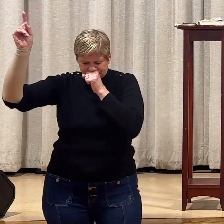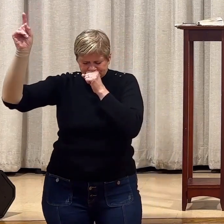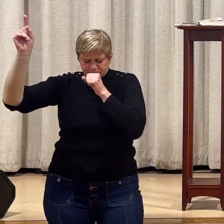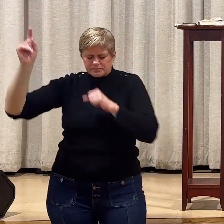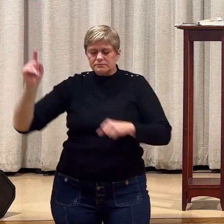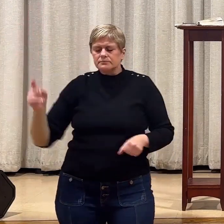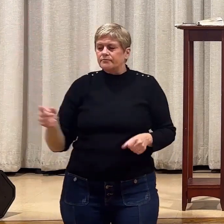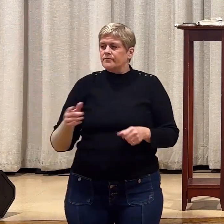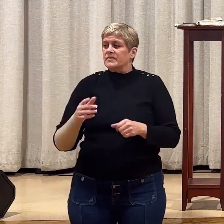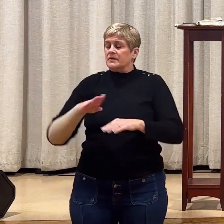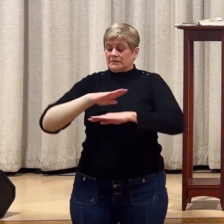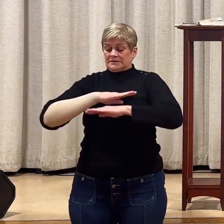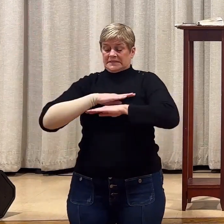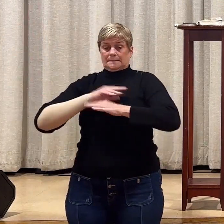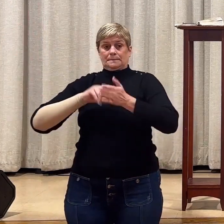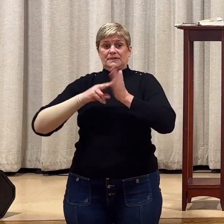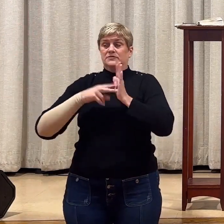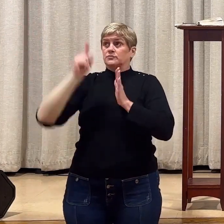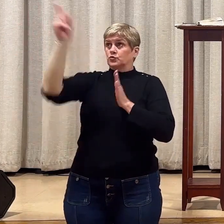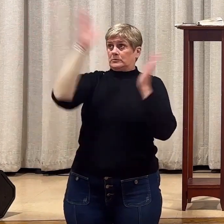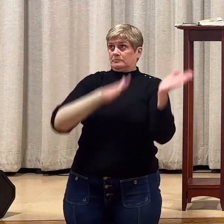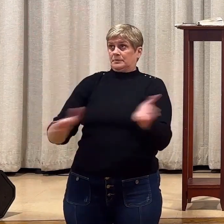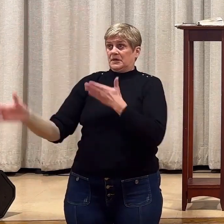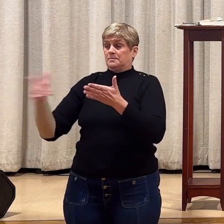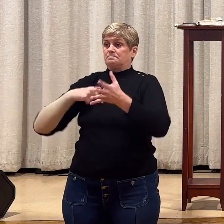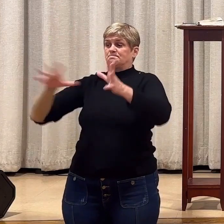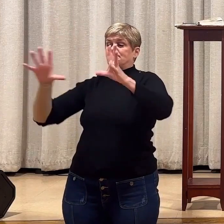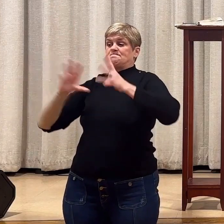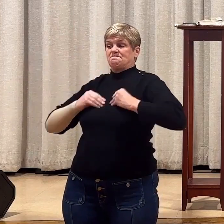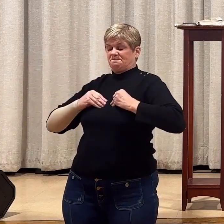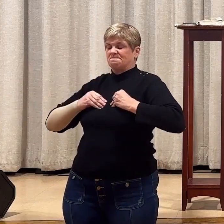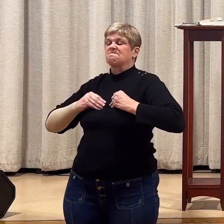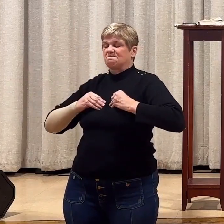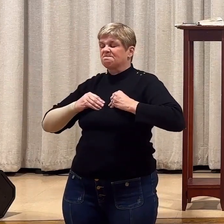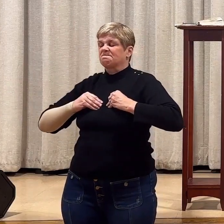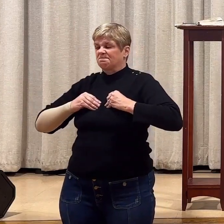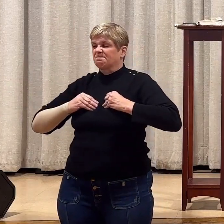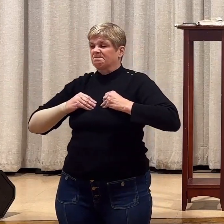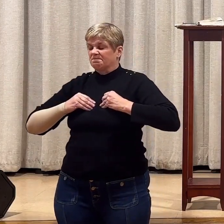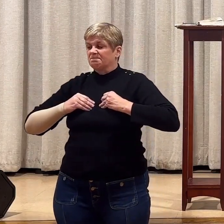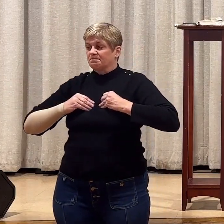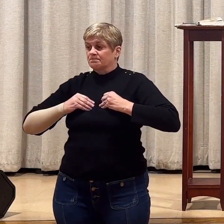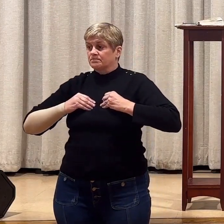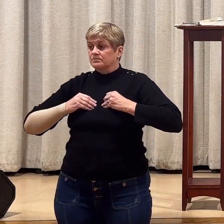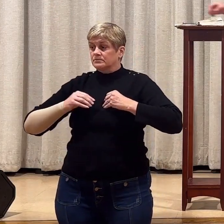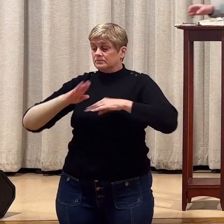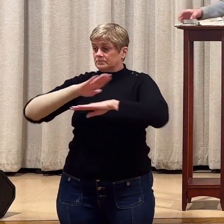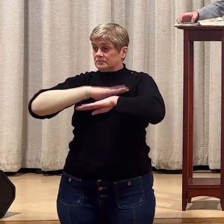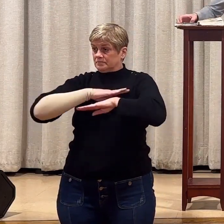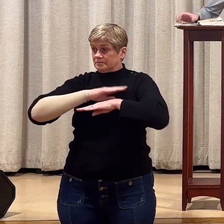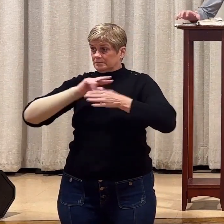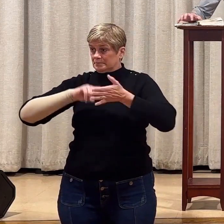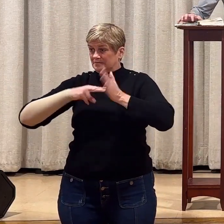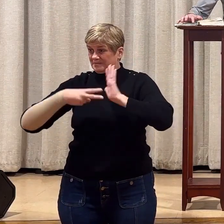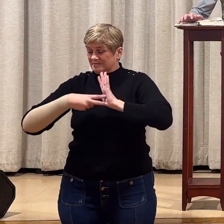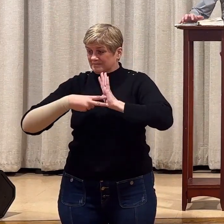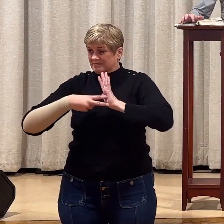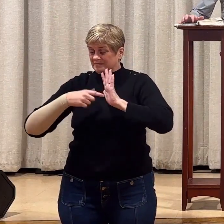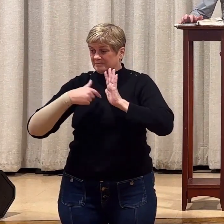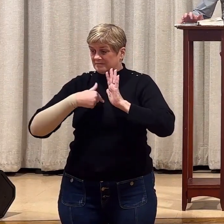content heart submits to God's dealings. You see, contentment is not the opposite of lamenting